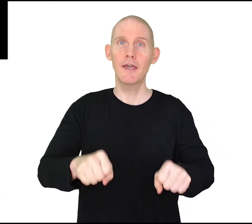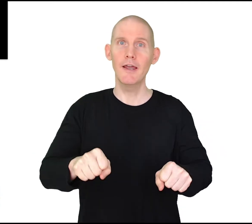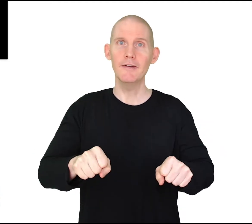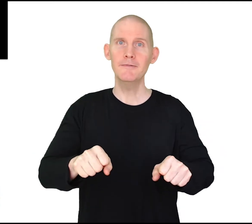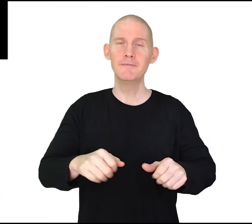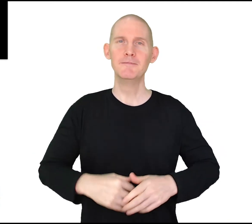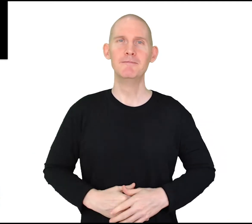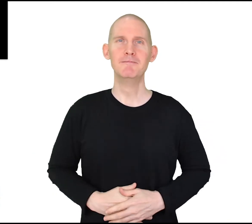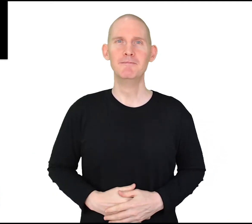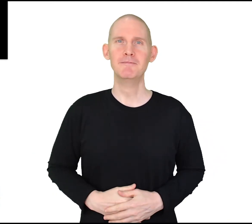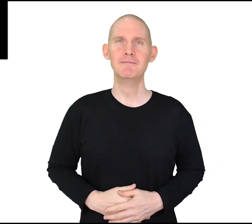Can.